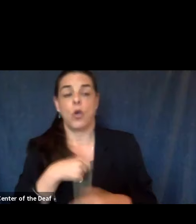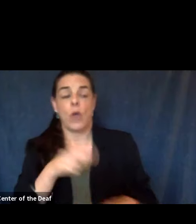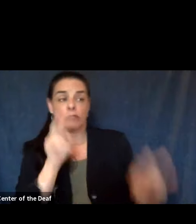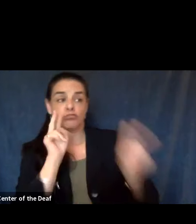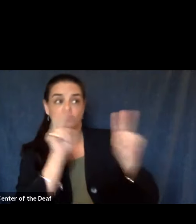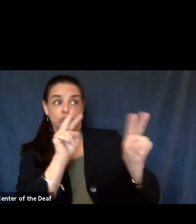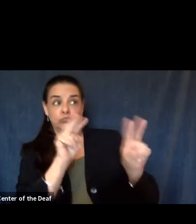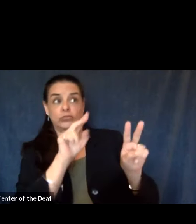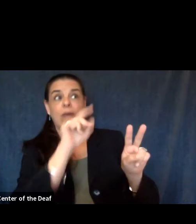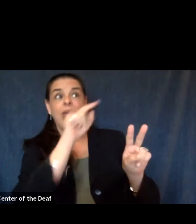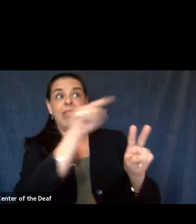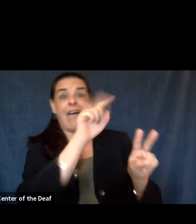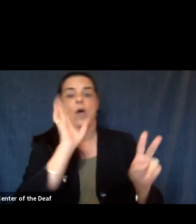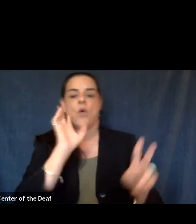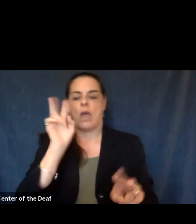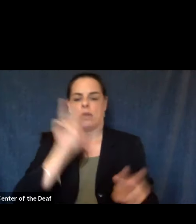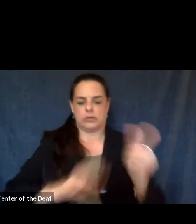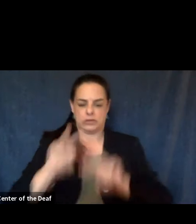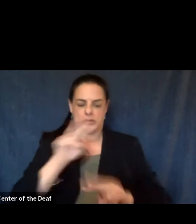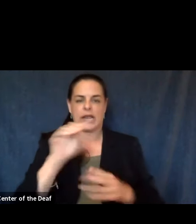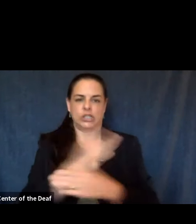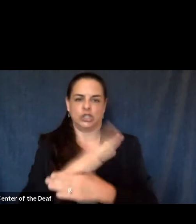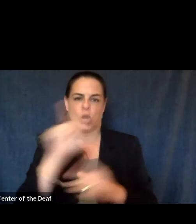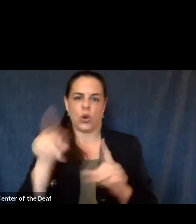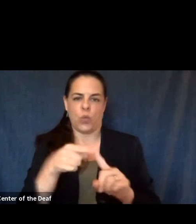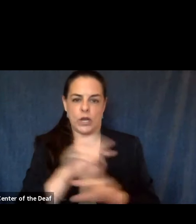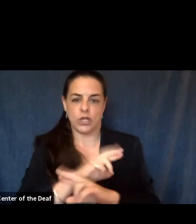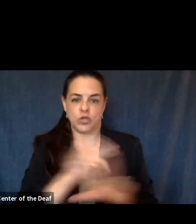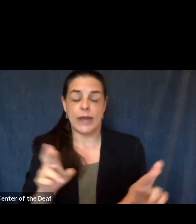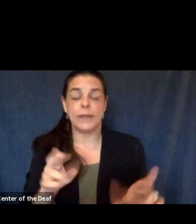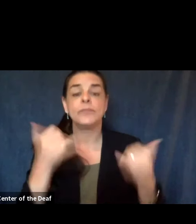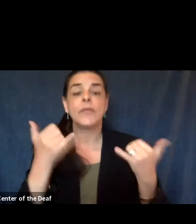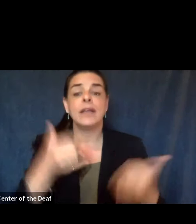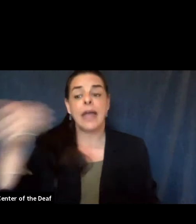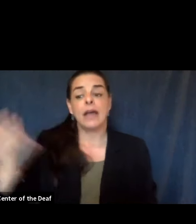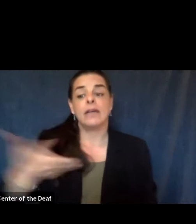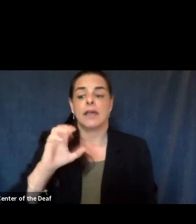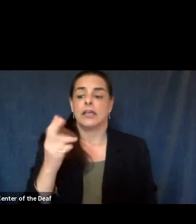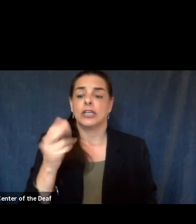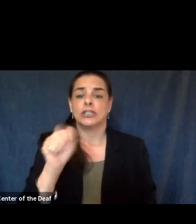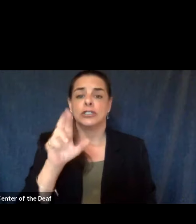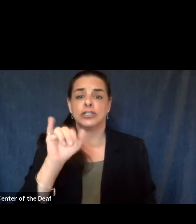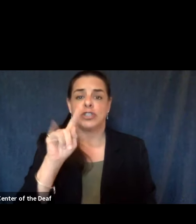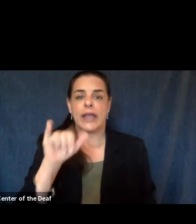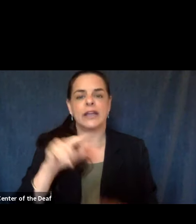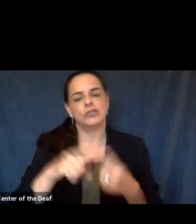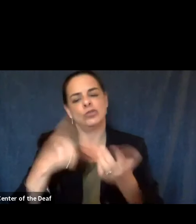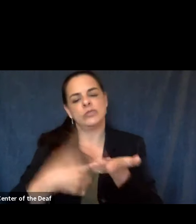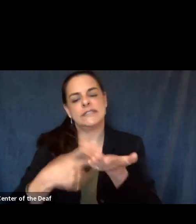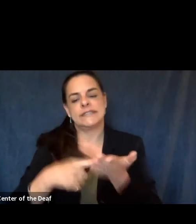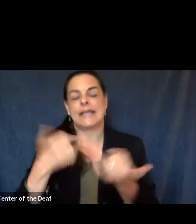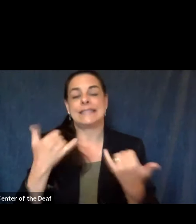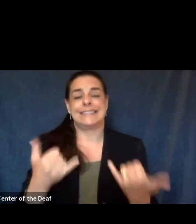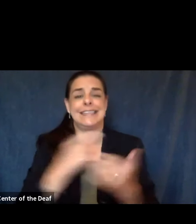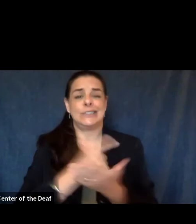it when it becomes available. Now I'll invite Charity up here to talk about the case count and this week's benchmarks.